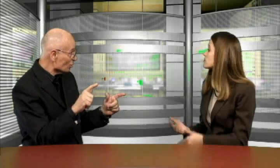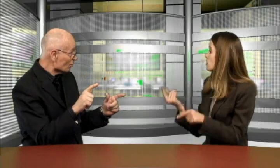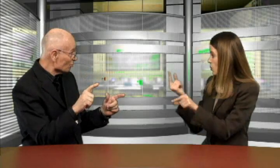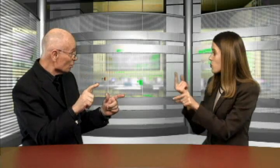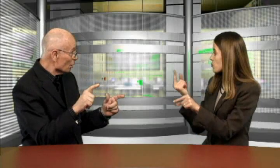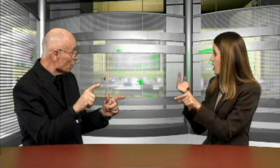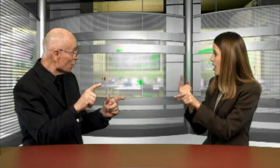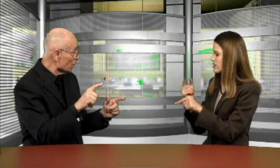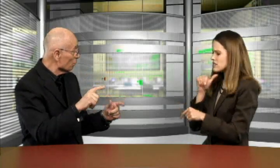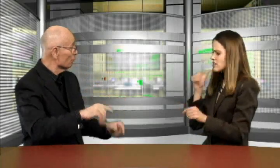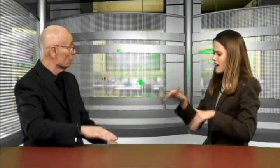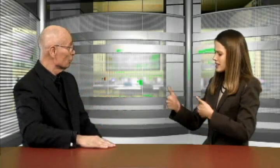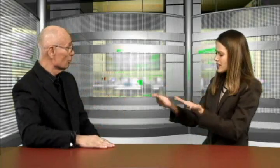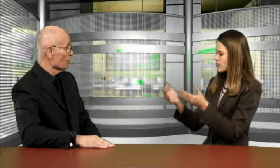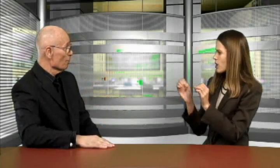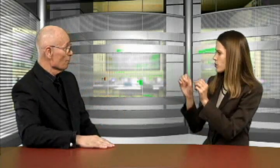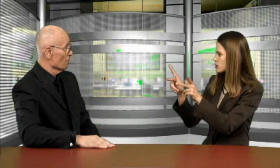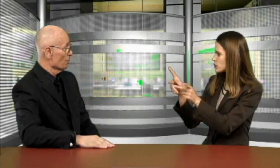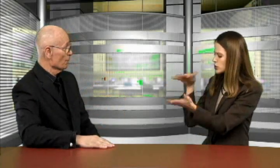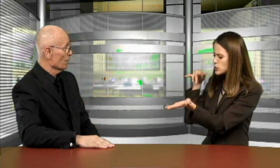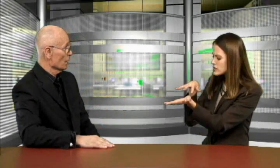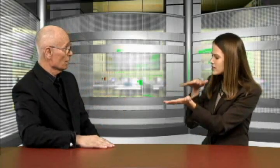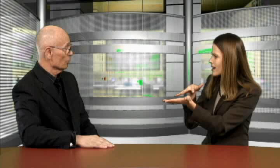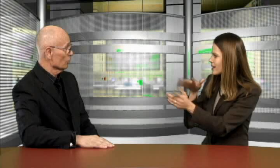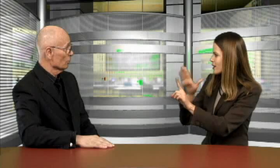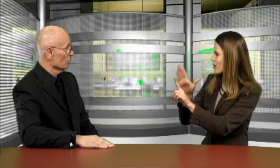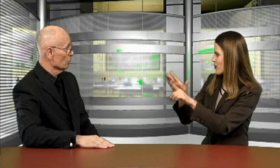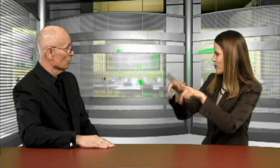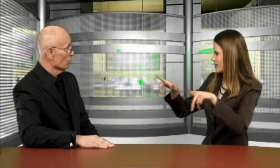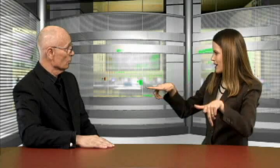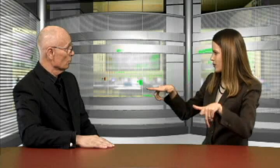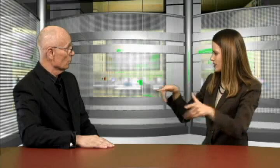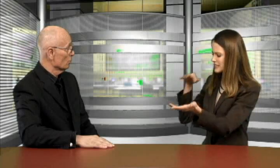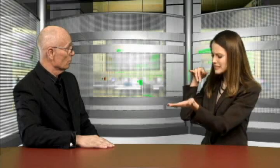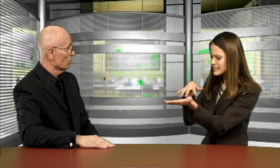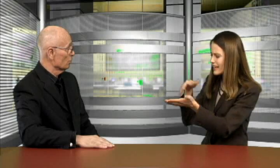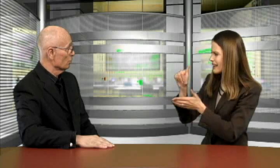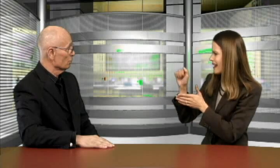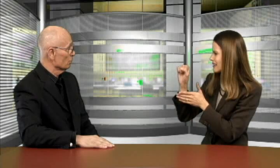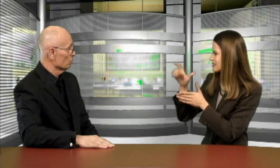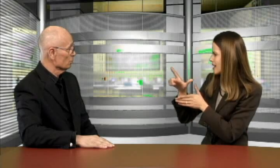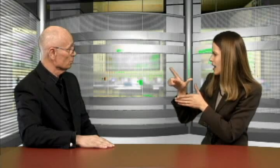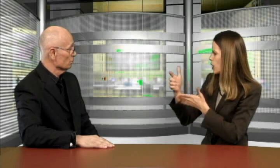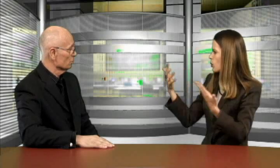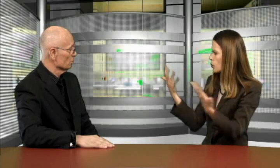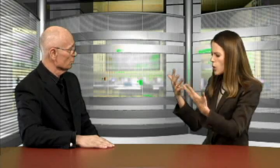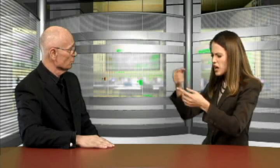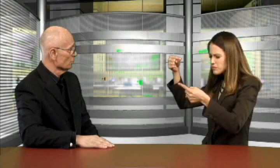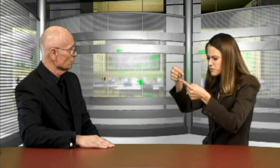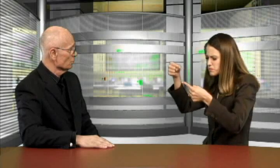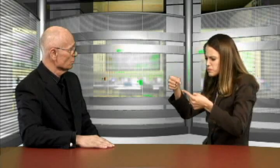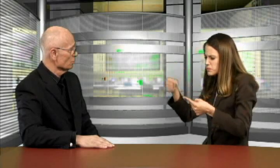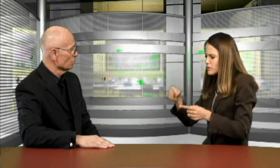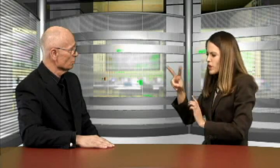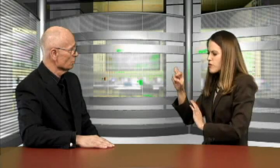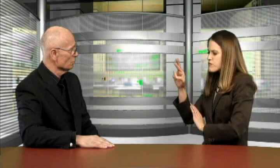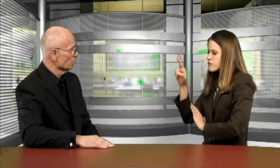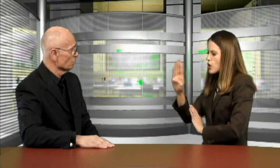language. Right, exactly. They're not given an opportunity to study their own language, to study ASL, what